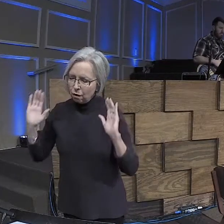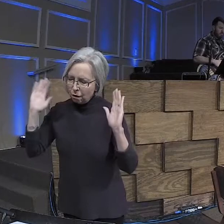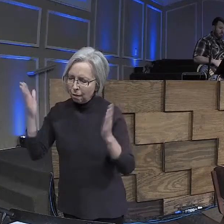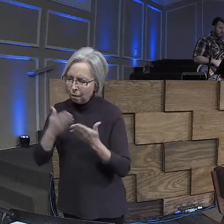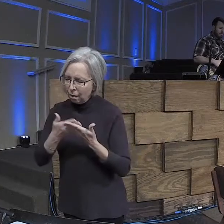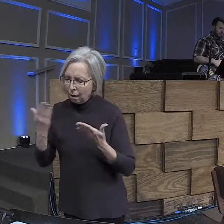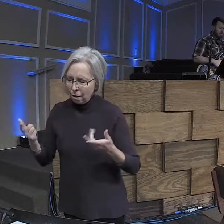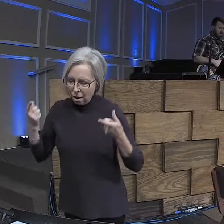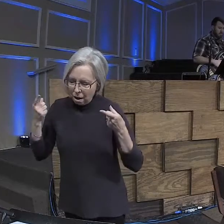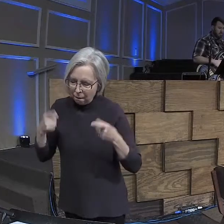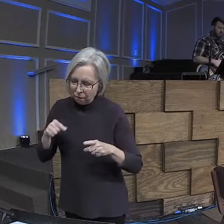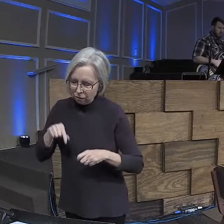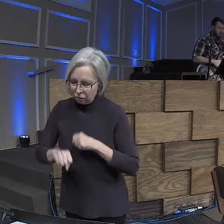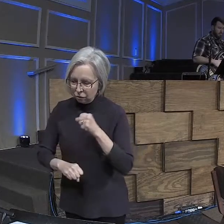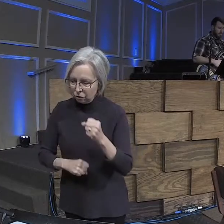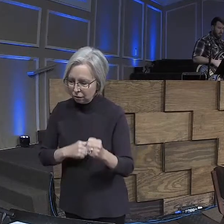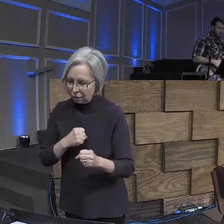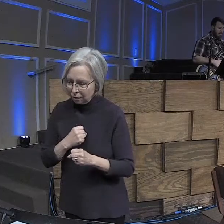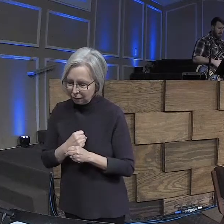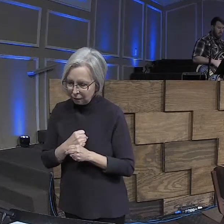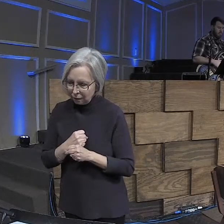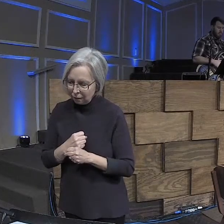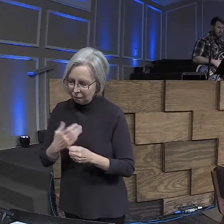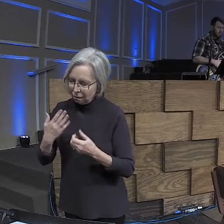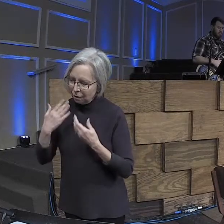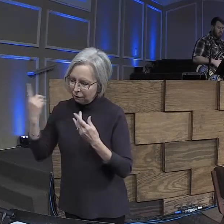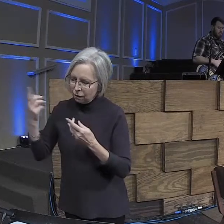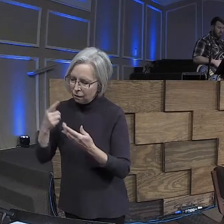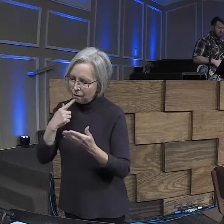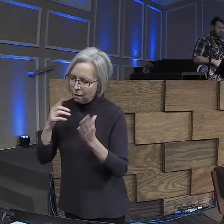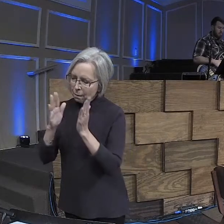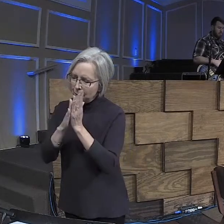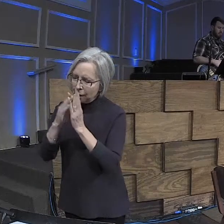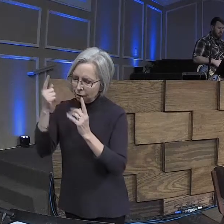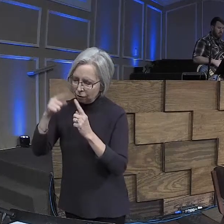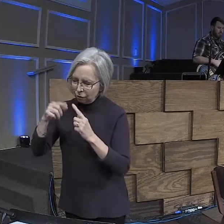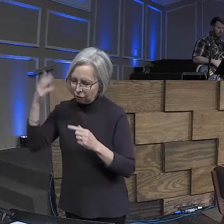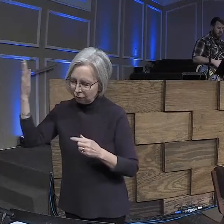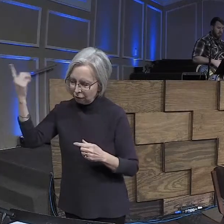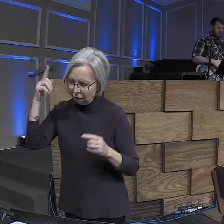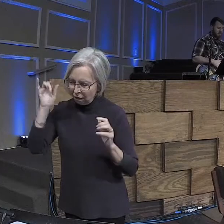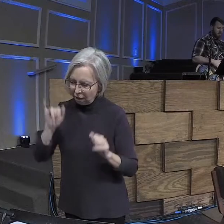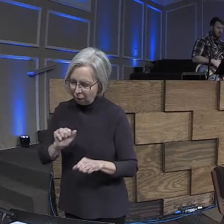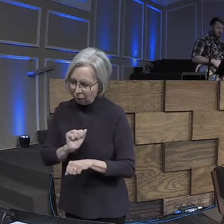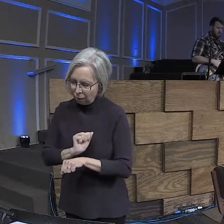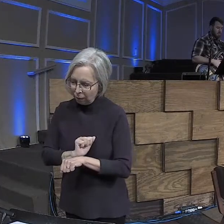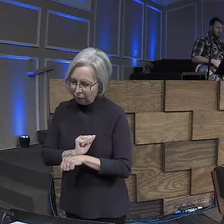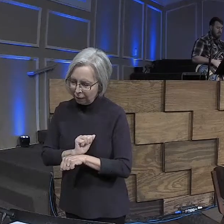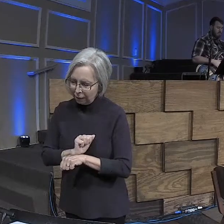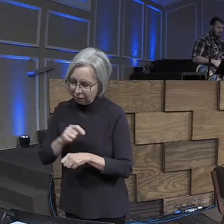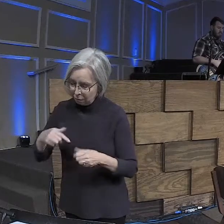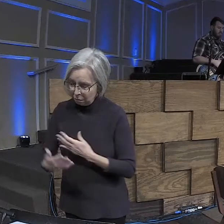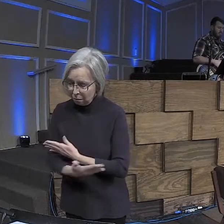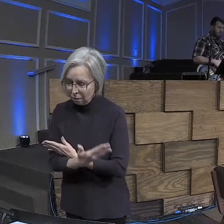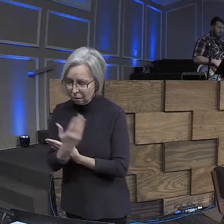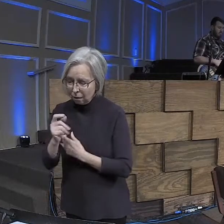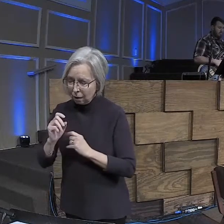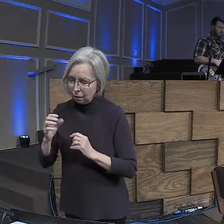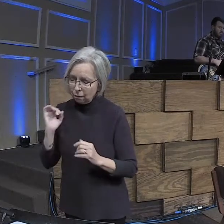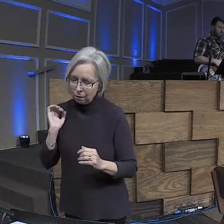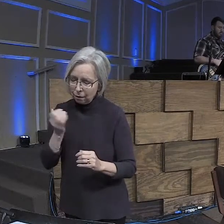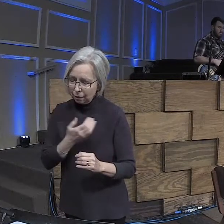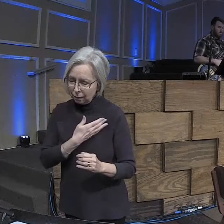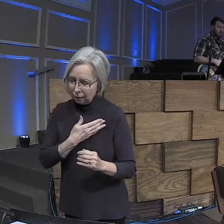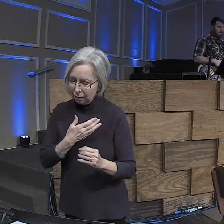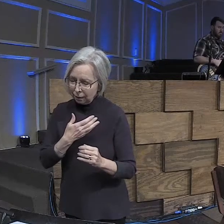we would be remiss for not giving you praise for that work. And this morning, as we give these gifts and we